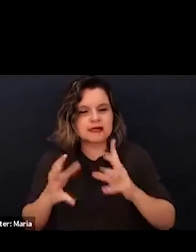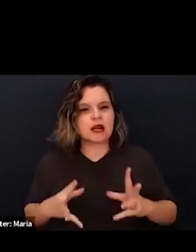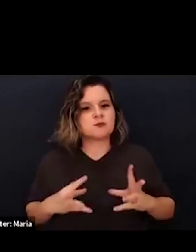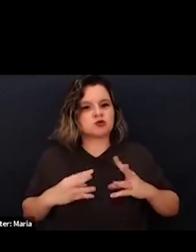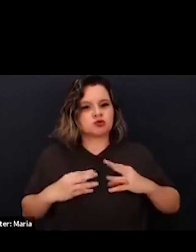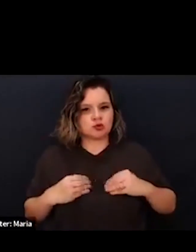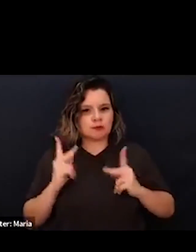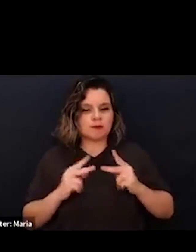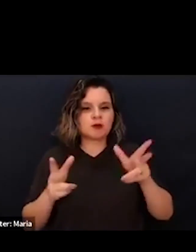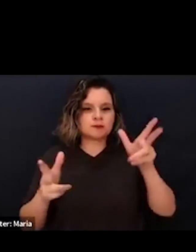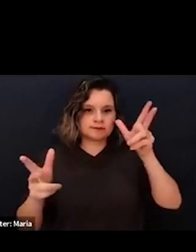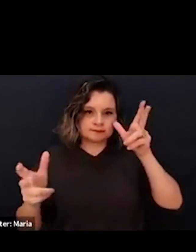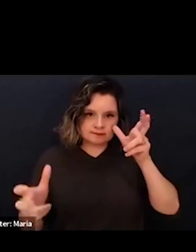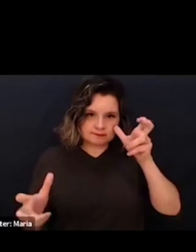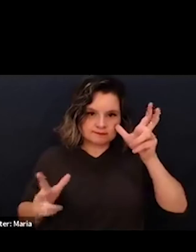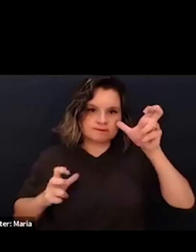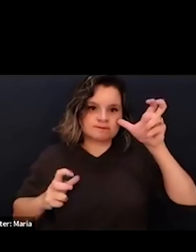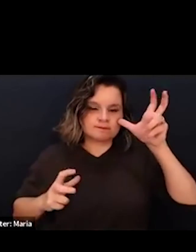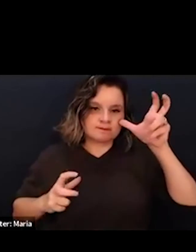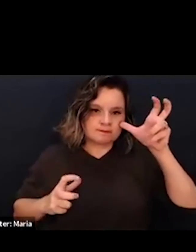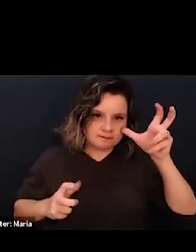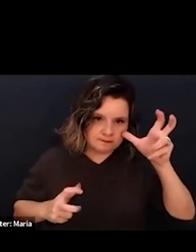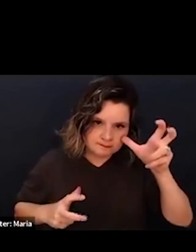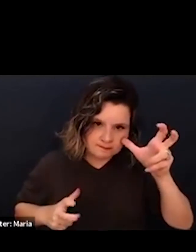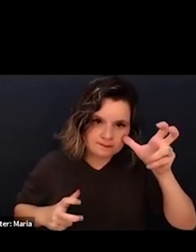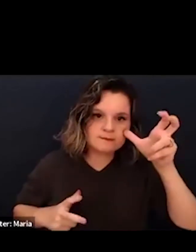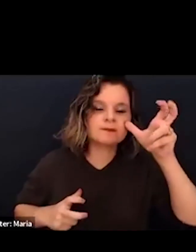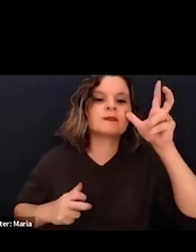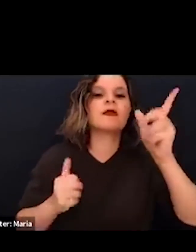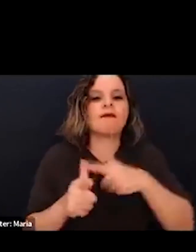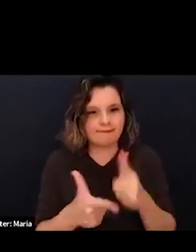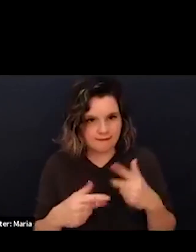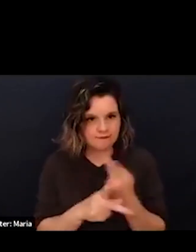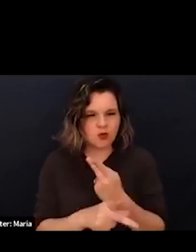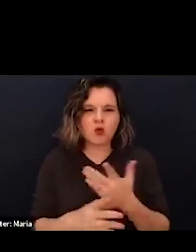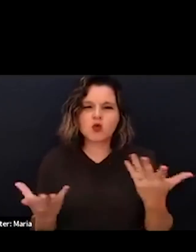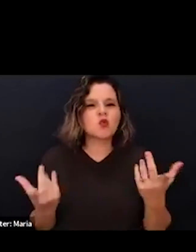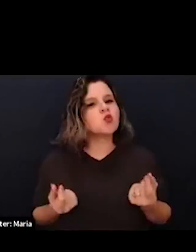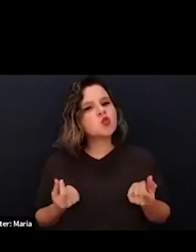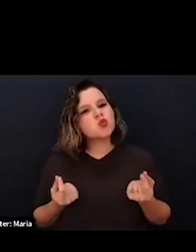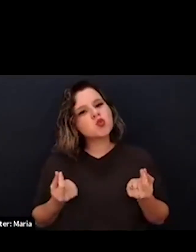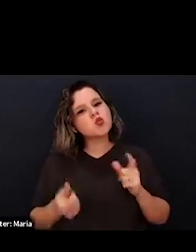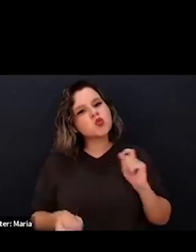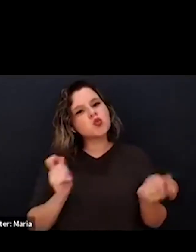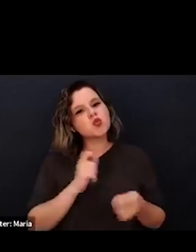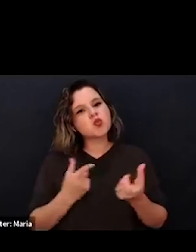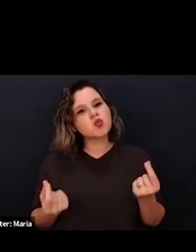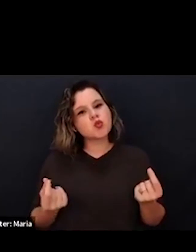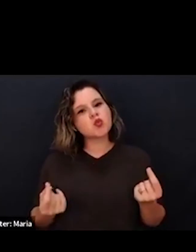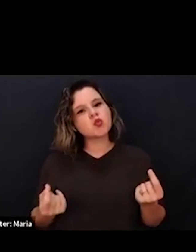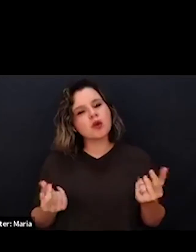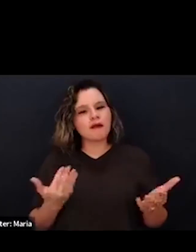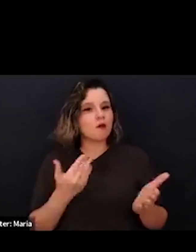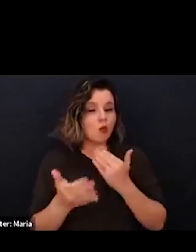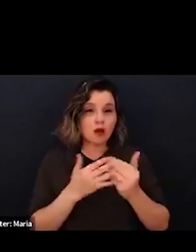what people are saying and hearing what they're saying and what they're experiencing, and then figuring out what can we do about this? What can I, with whatever